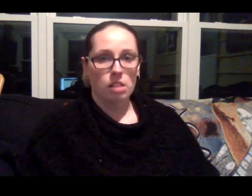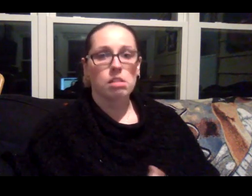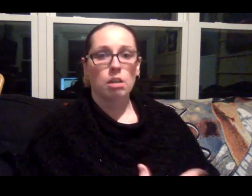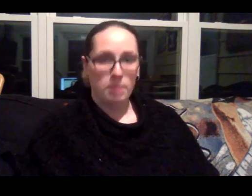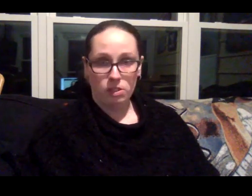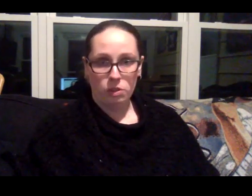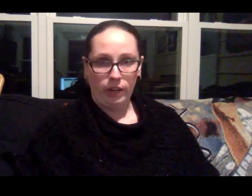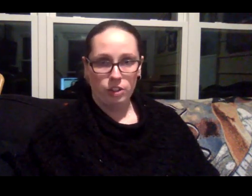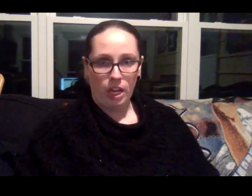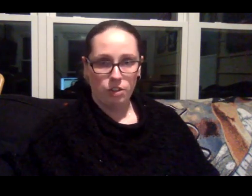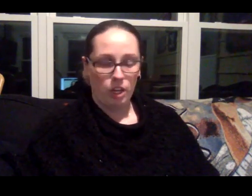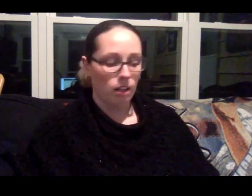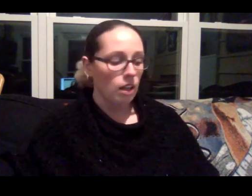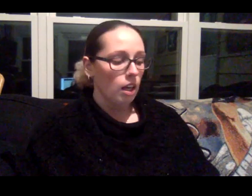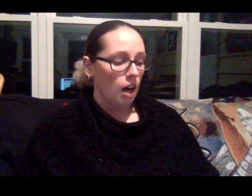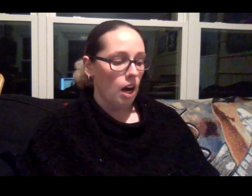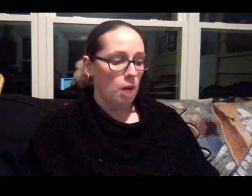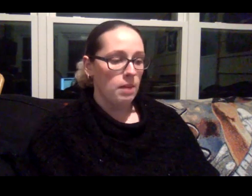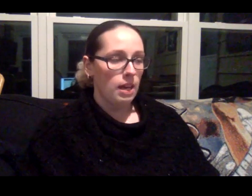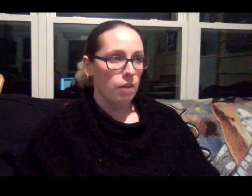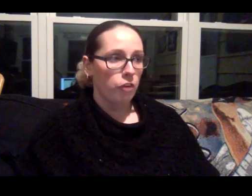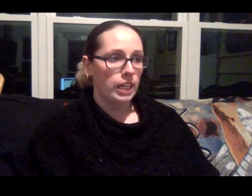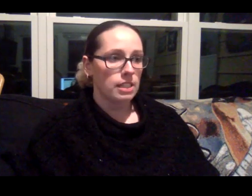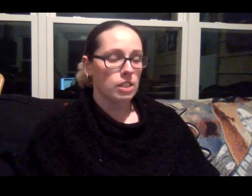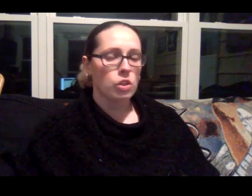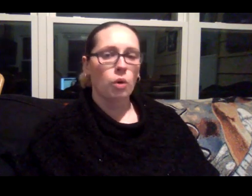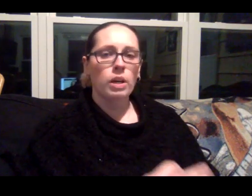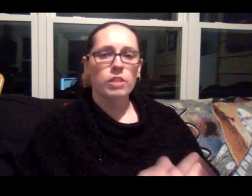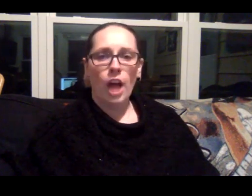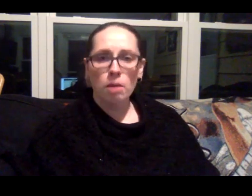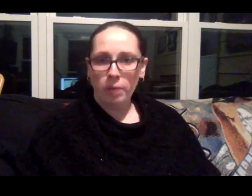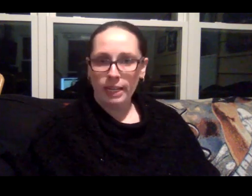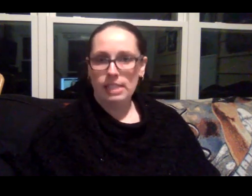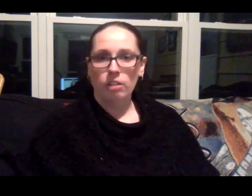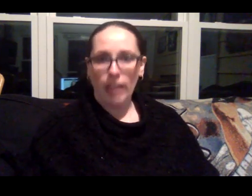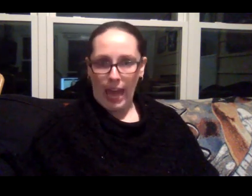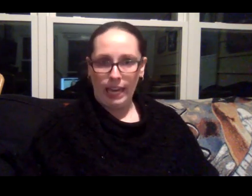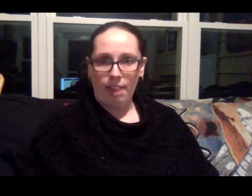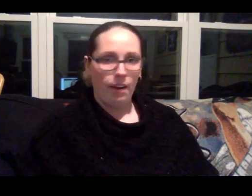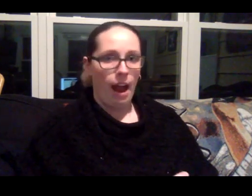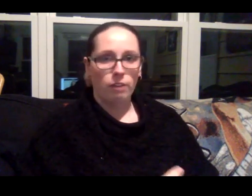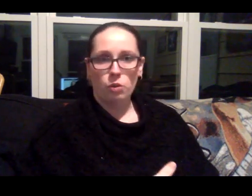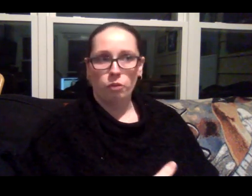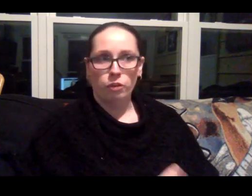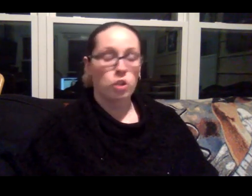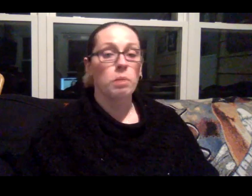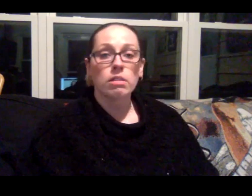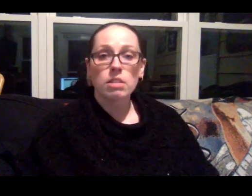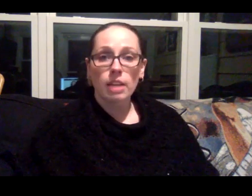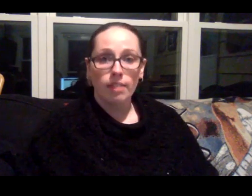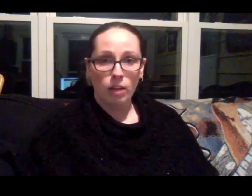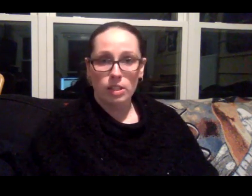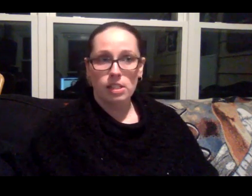discuss compensatory education. Um, if for instance, so if a child breaks their leg and they're out of school for two